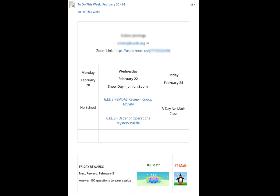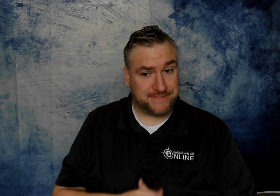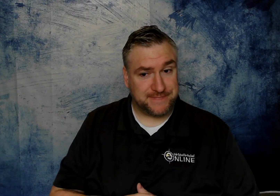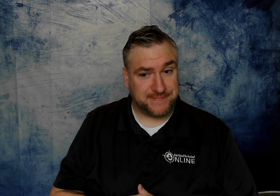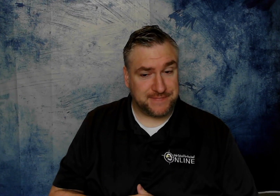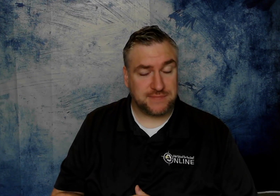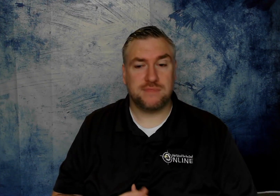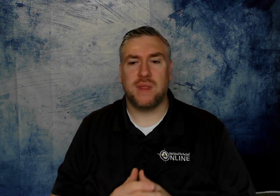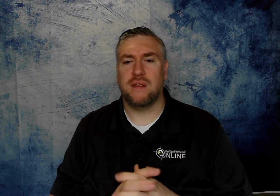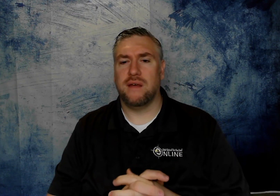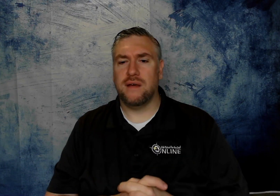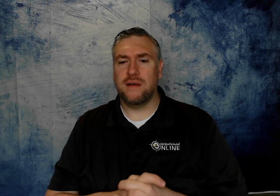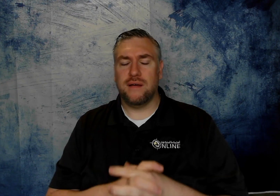like this.